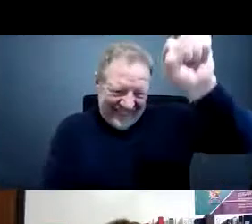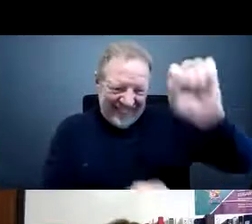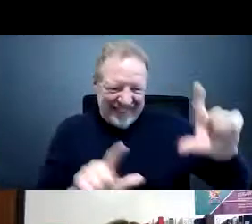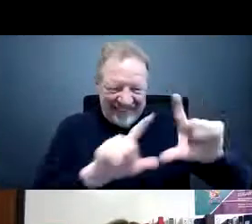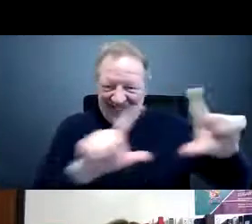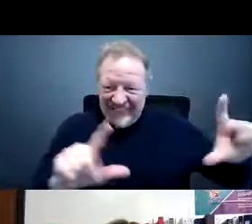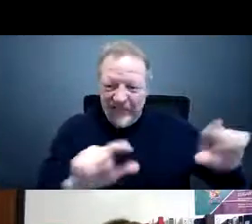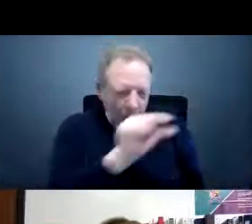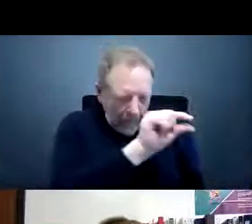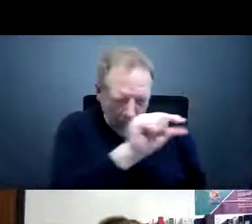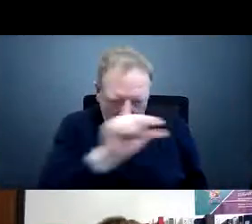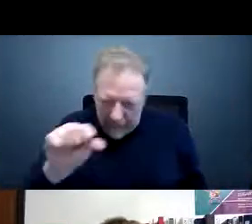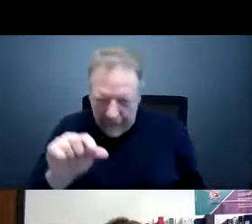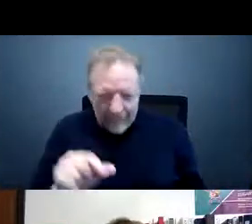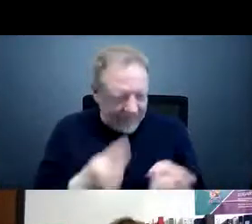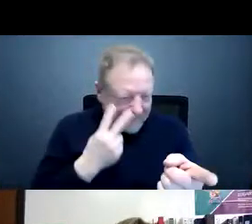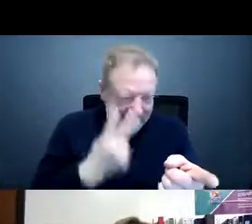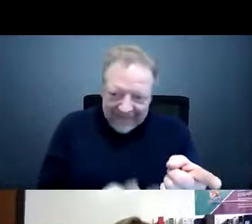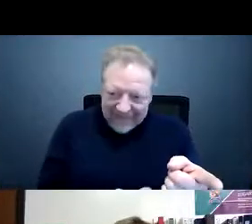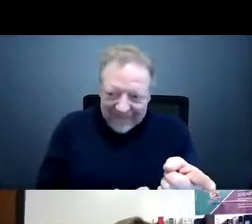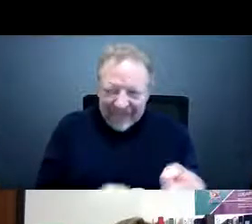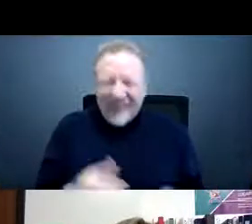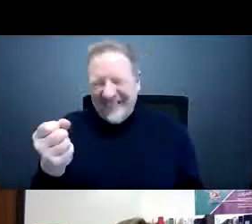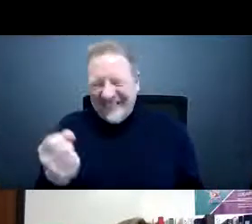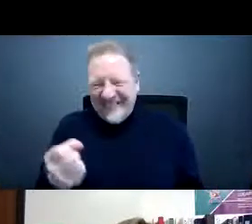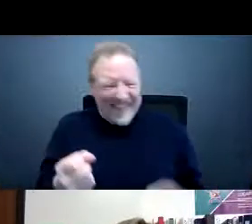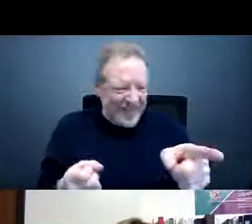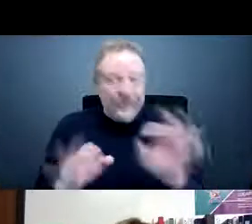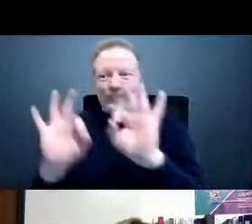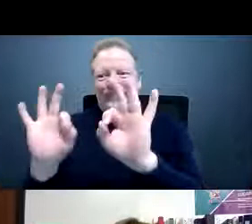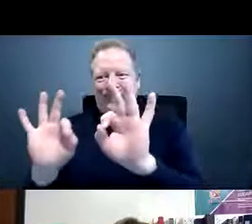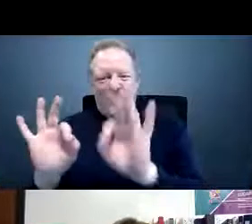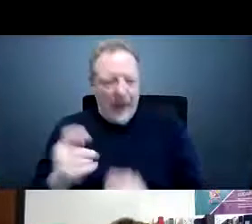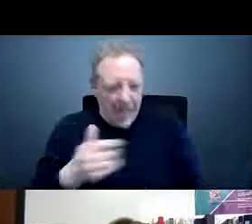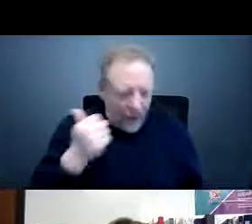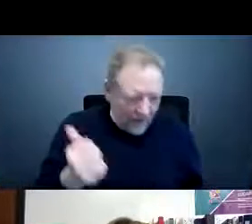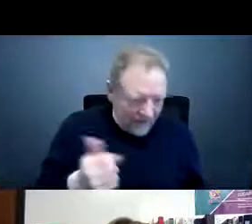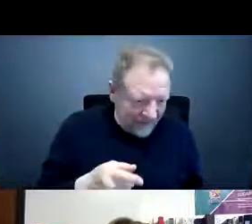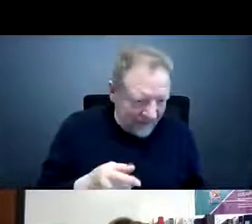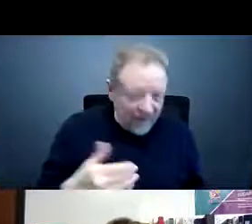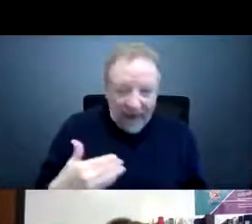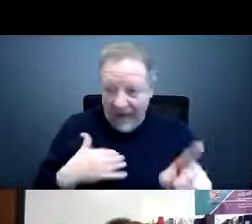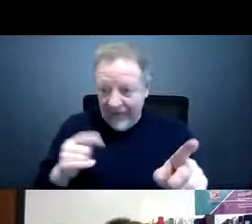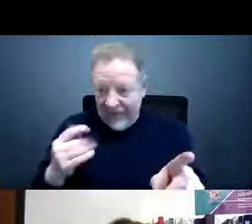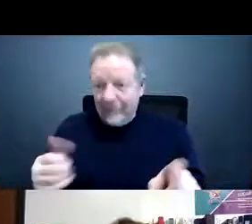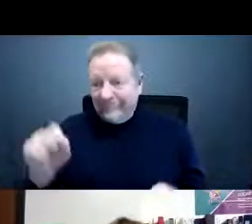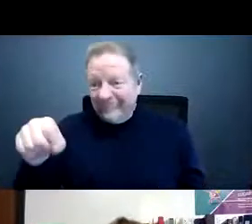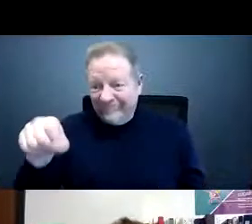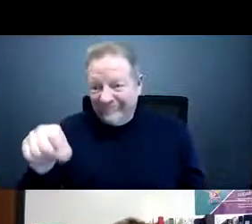it. Hold on. there we go. There we go. You have it now? Yep. Wonderful.